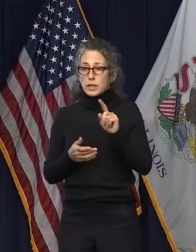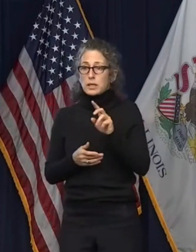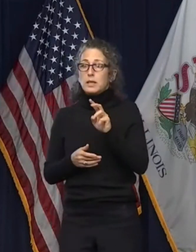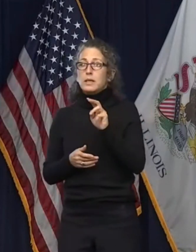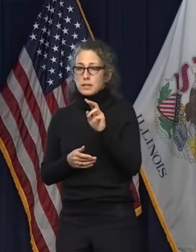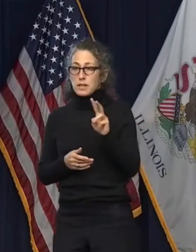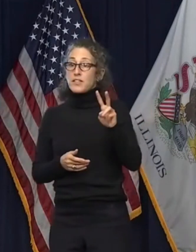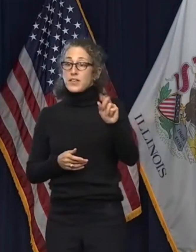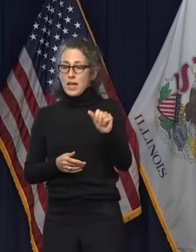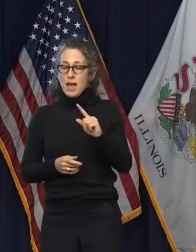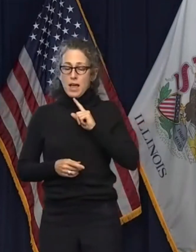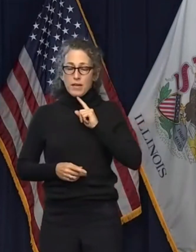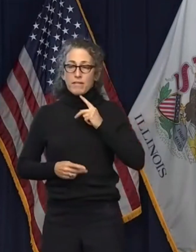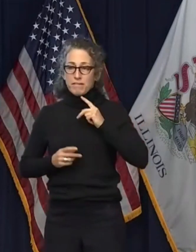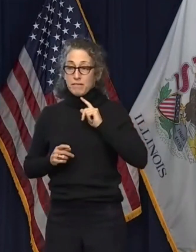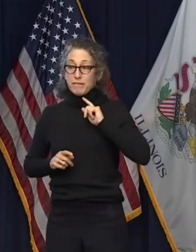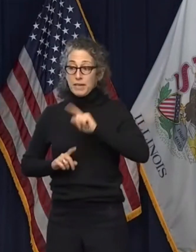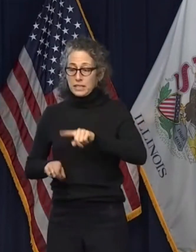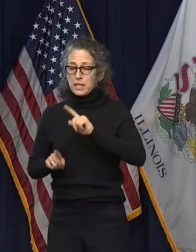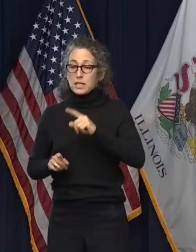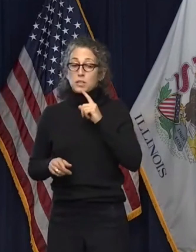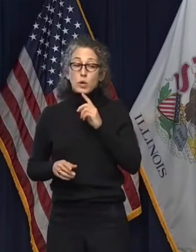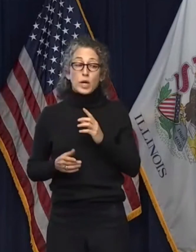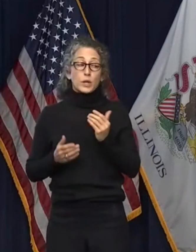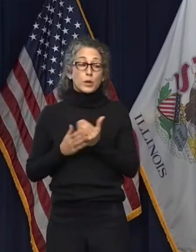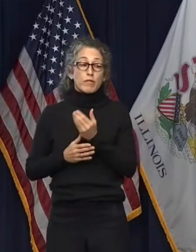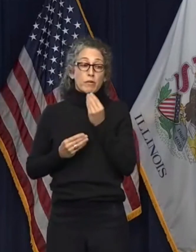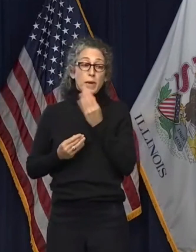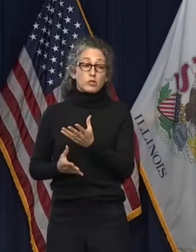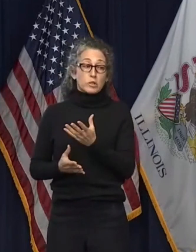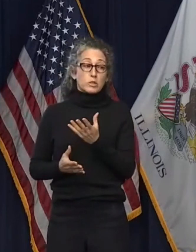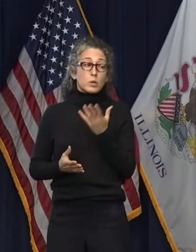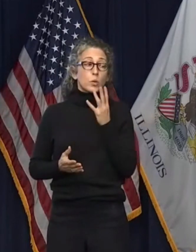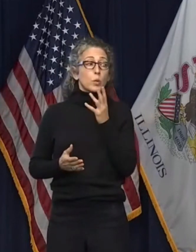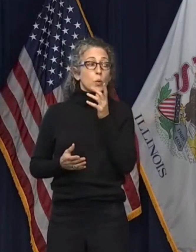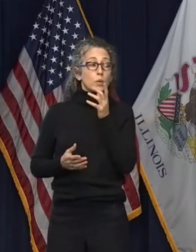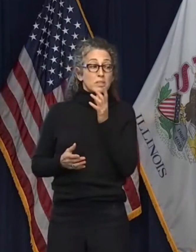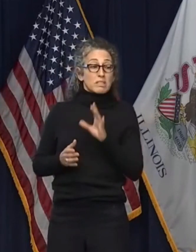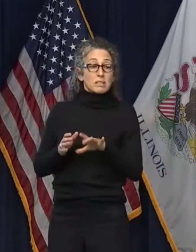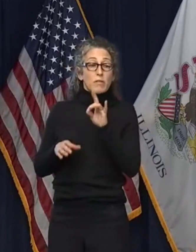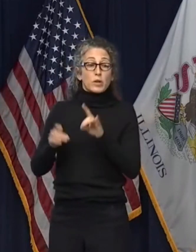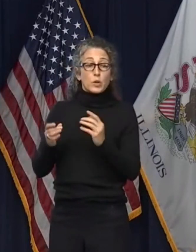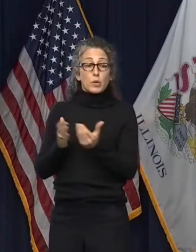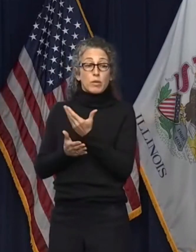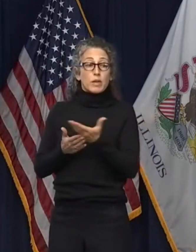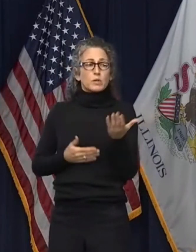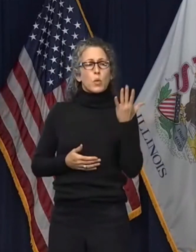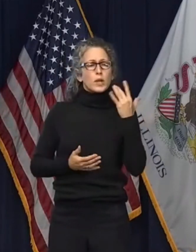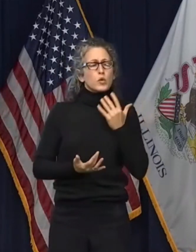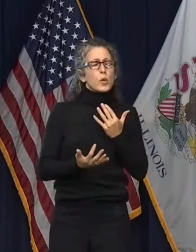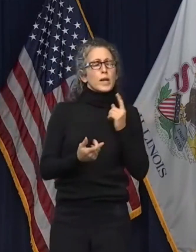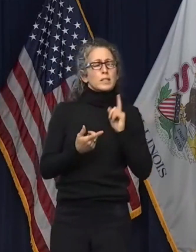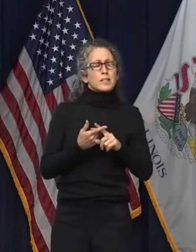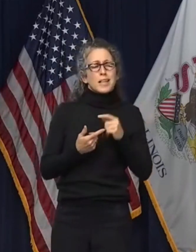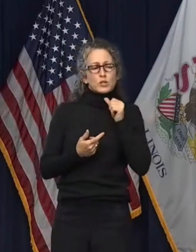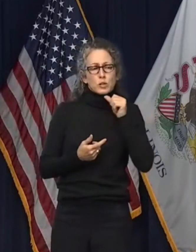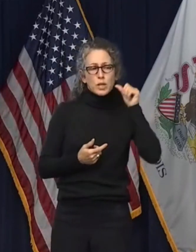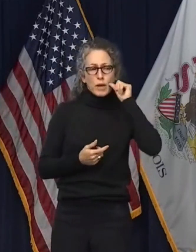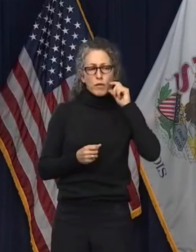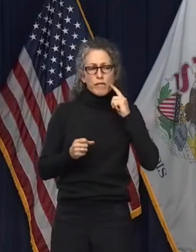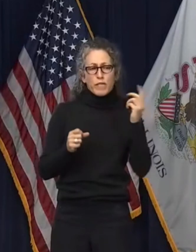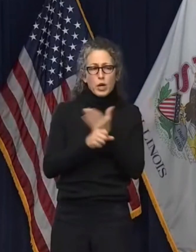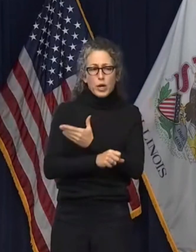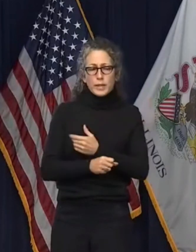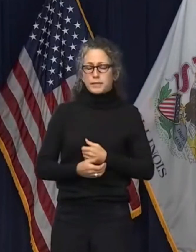visit, or is it based on newly discovered information? If it's not new information, why did you wait until yesterday to terminate her? No, there's an